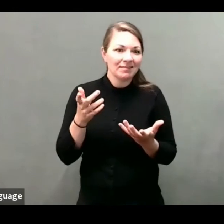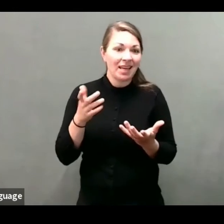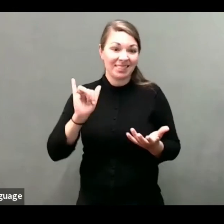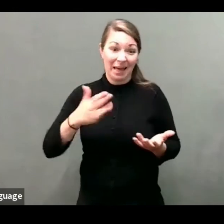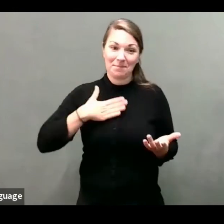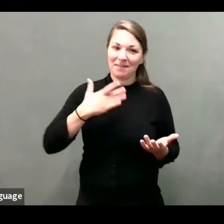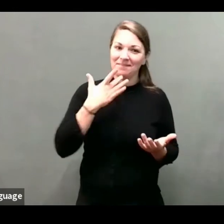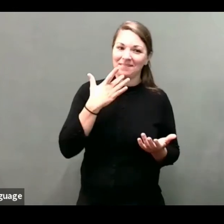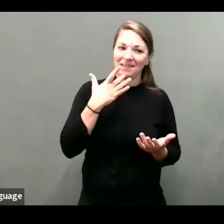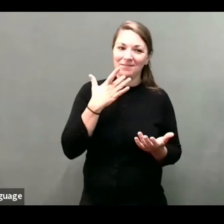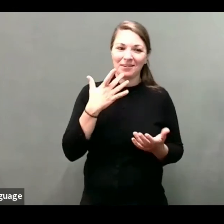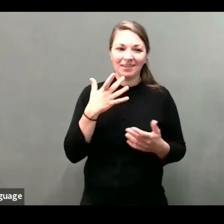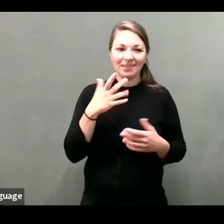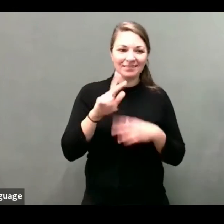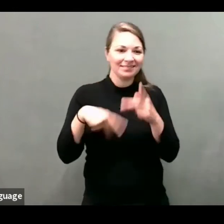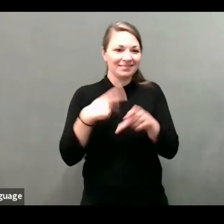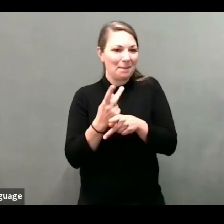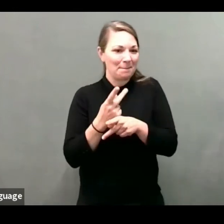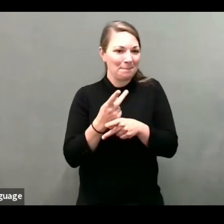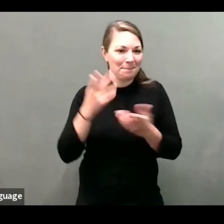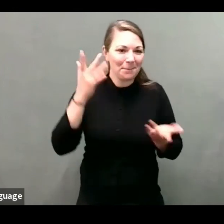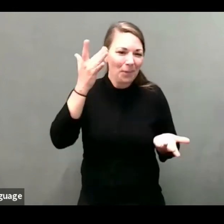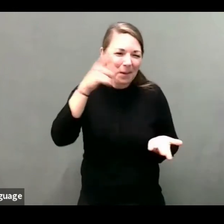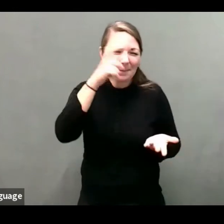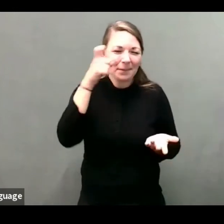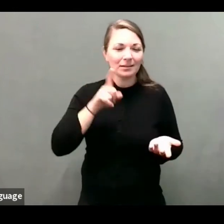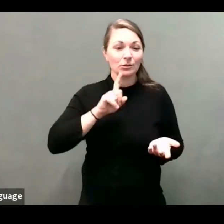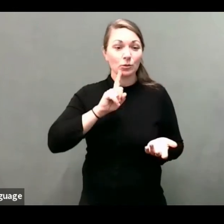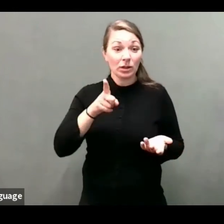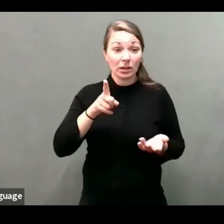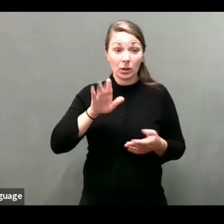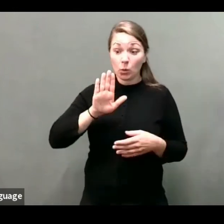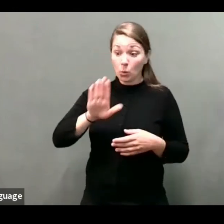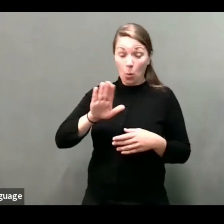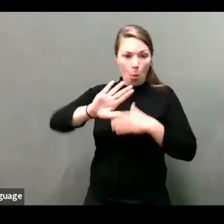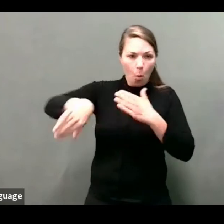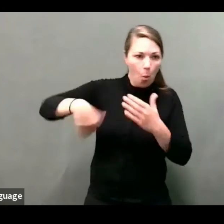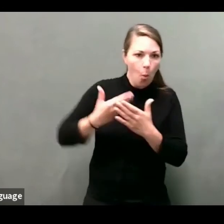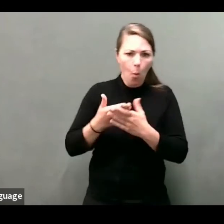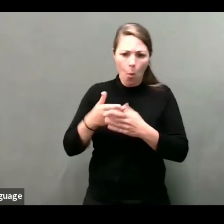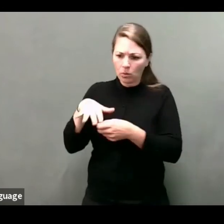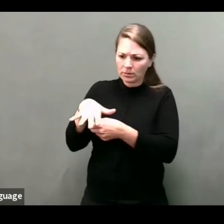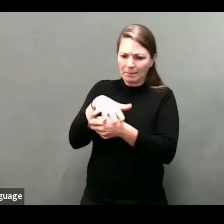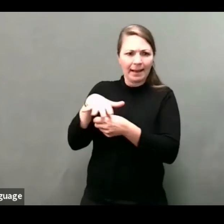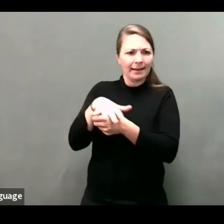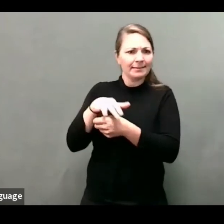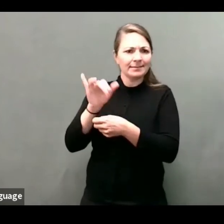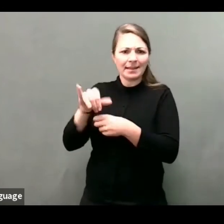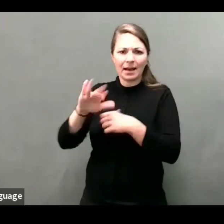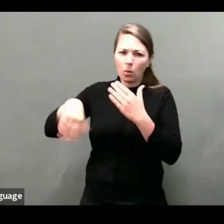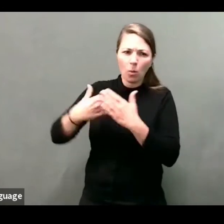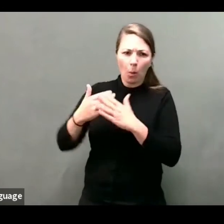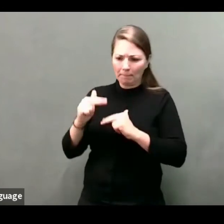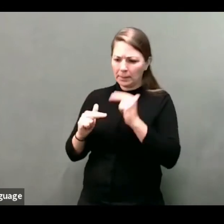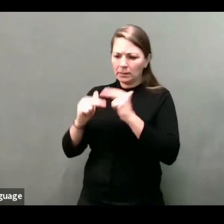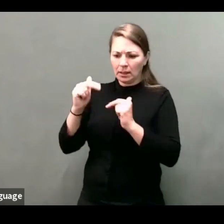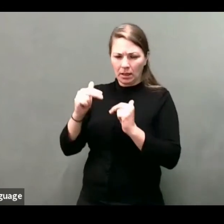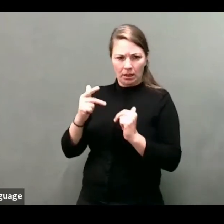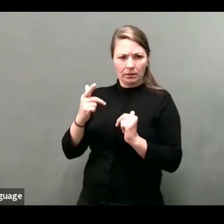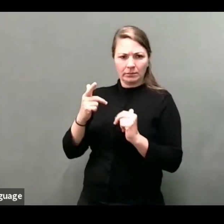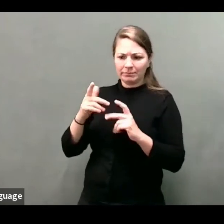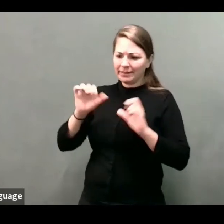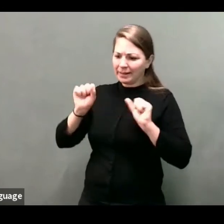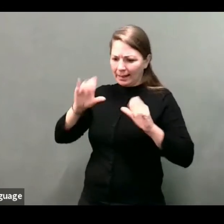favorite kind, honestly, because you get to really gear that whole space and everyone working in that environment towards